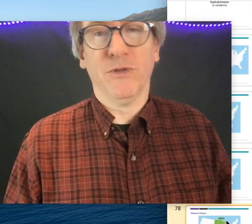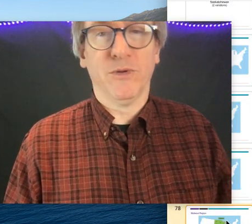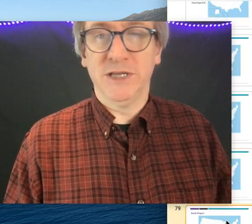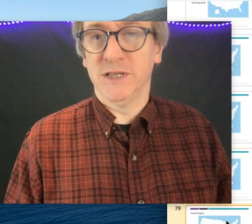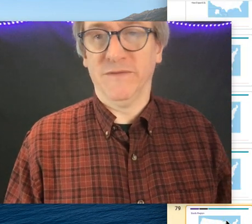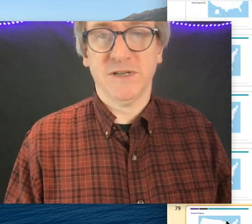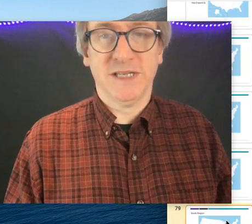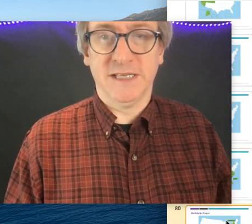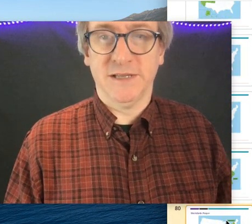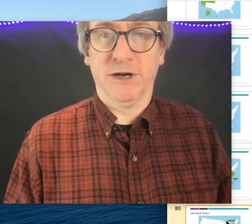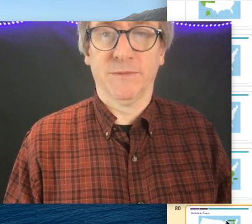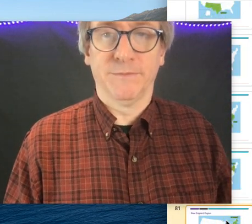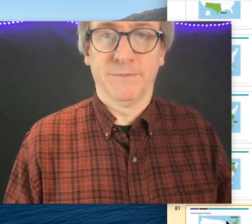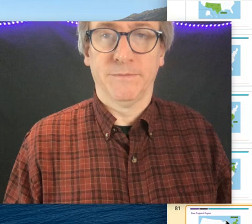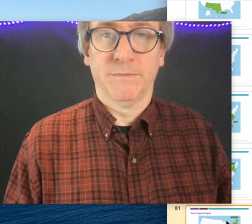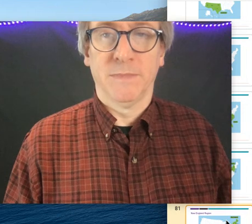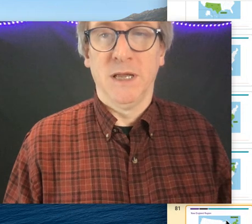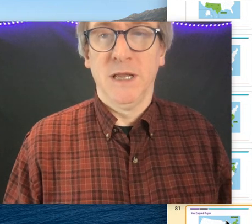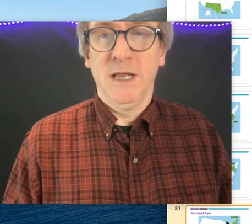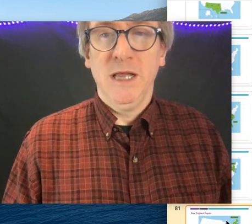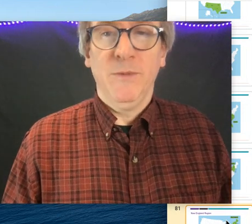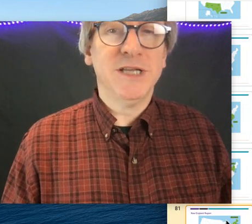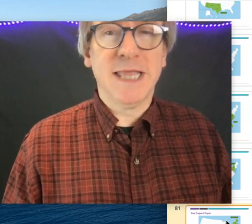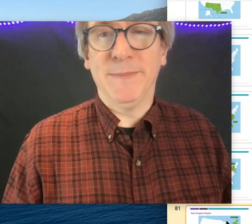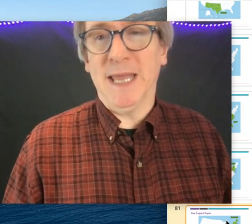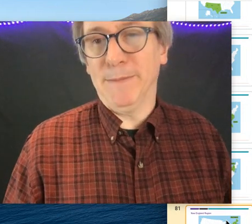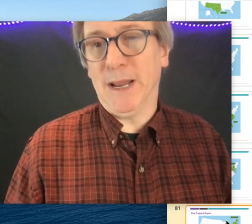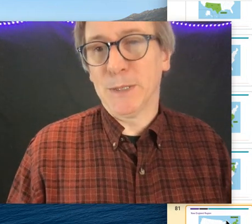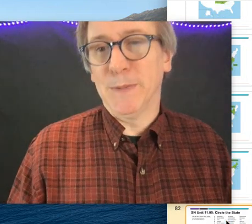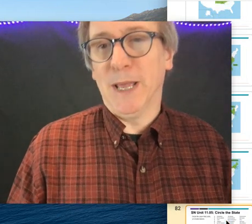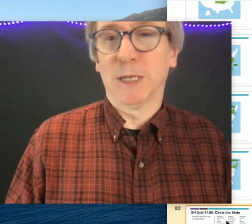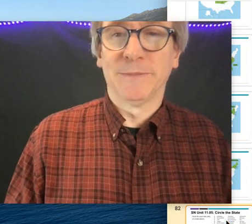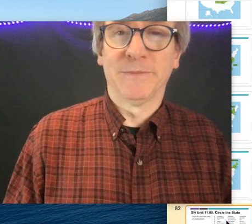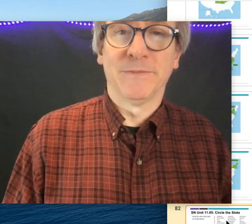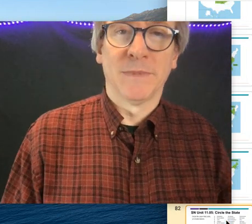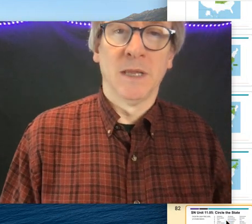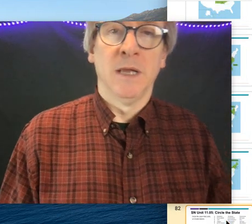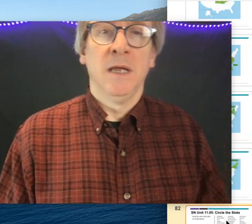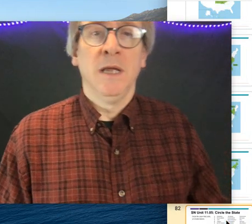We can go through each of the different states in there. We just keep getting better and better.